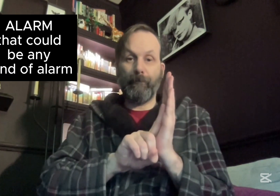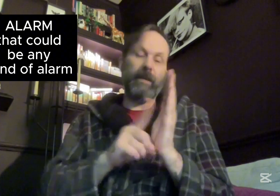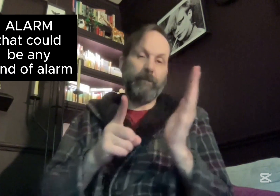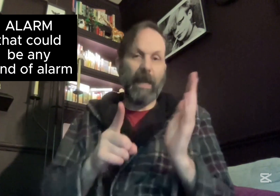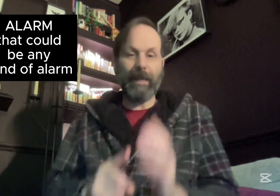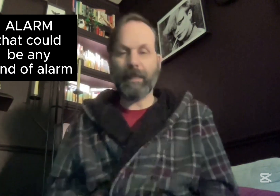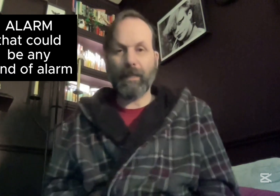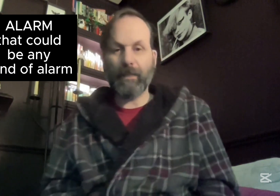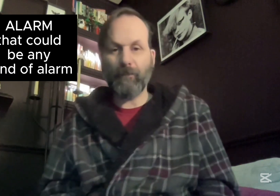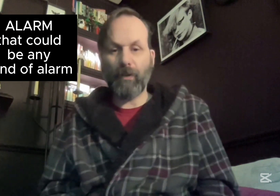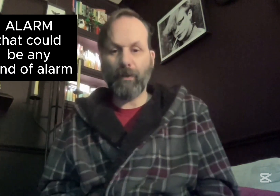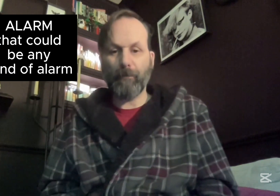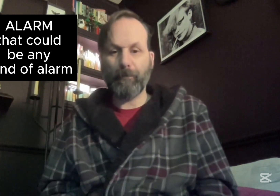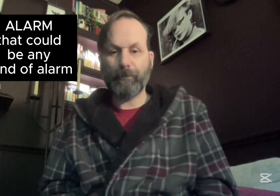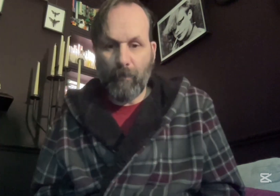That could be any kind of alarm.